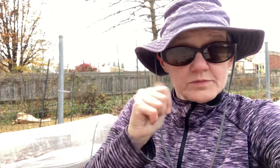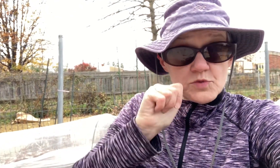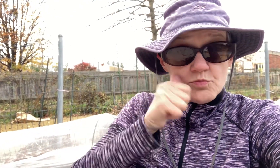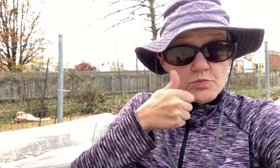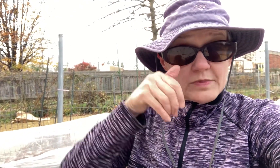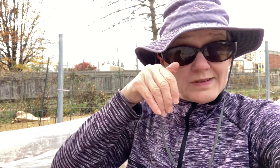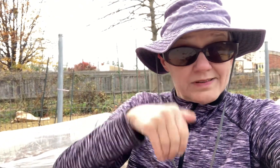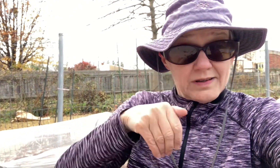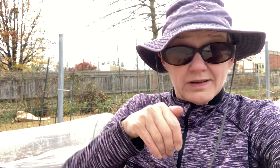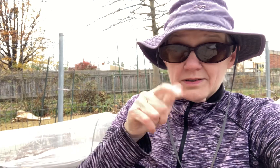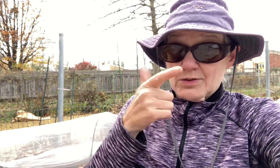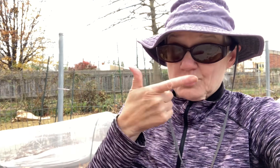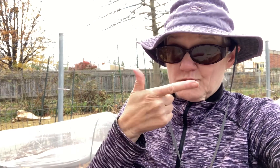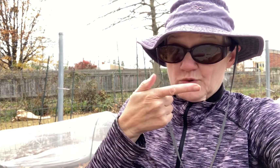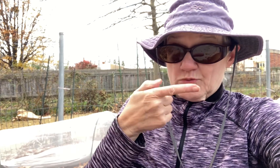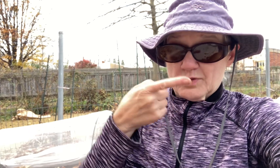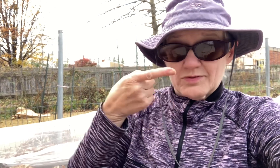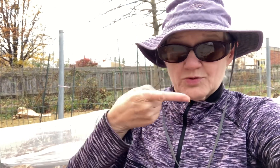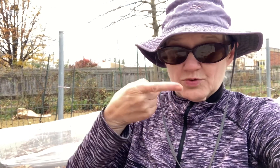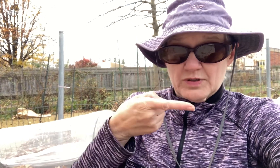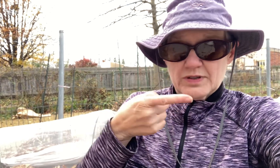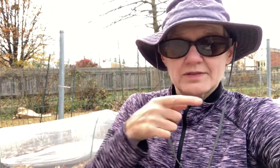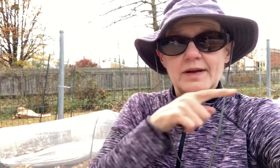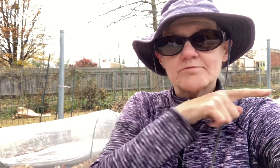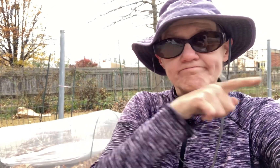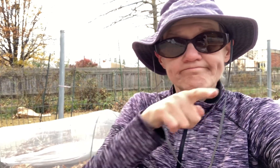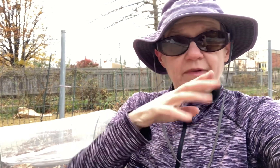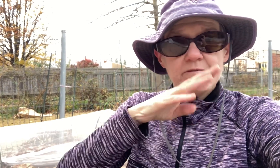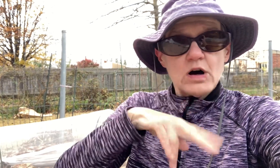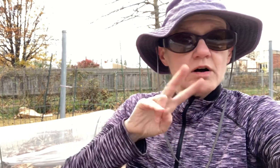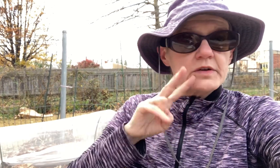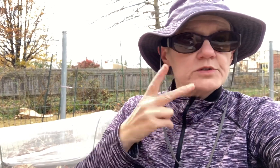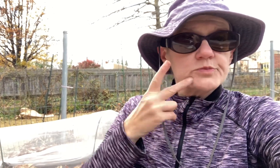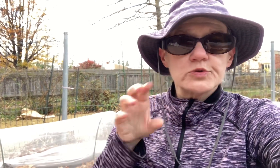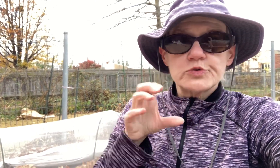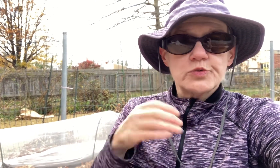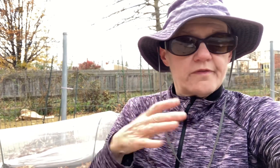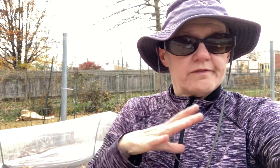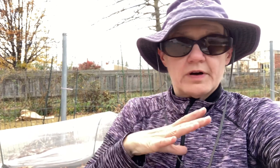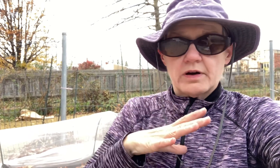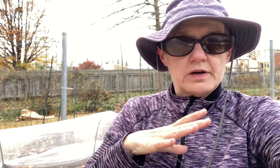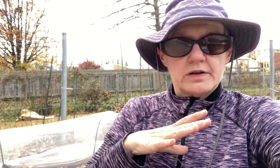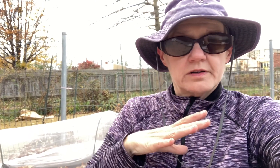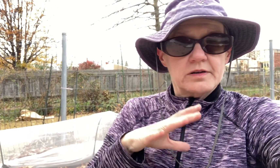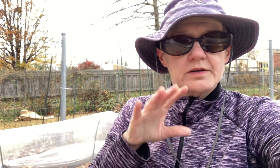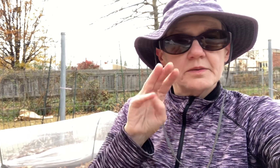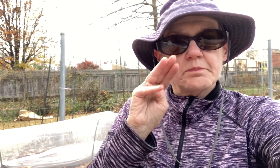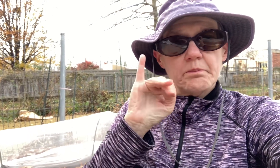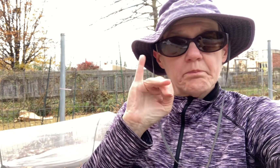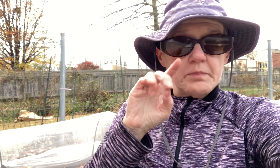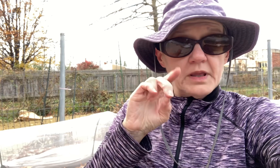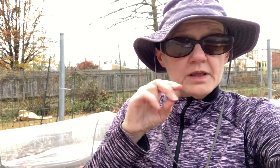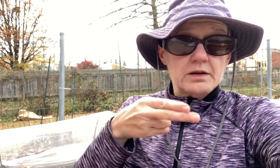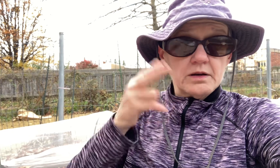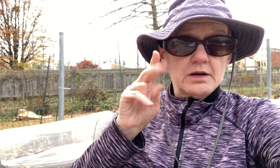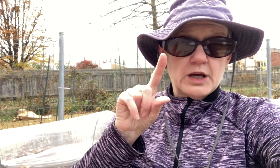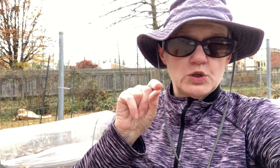it warmer because it's supposed to get down to 21 degrees. All of these fall vegetables have been doing fine. It's been